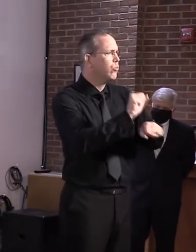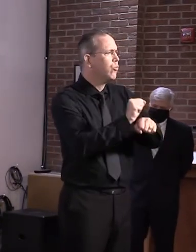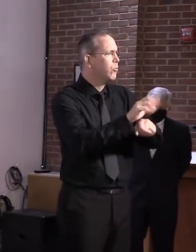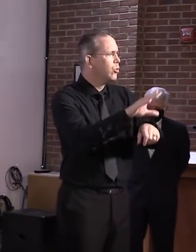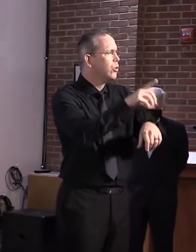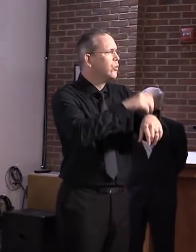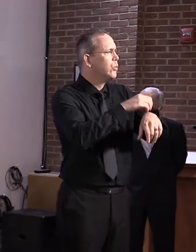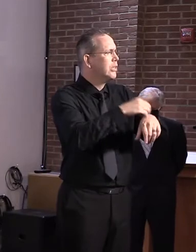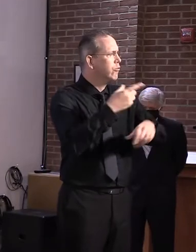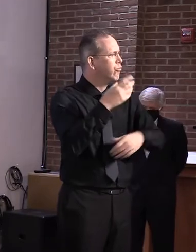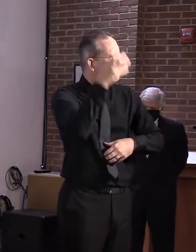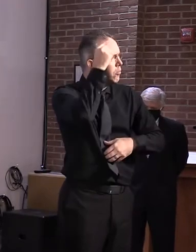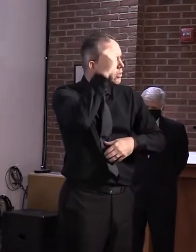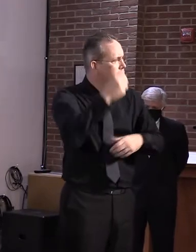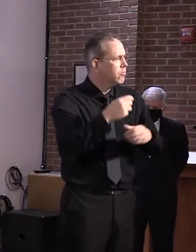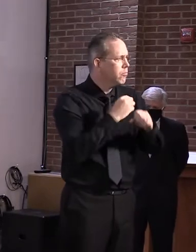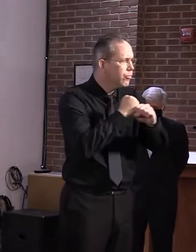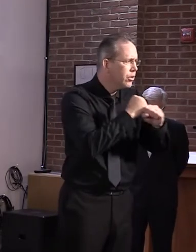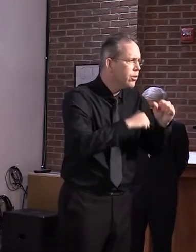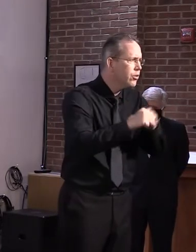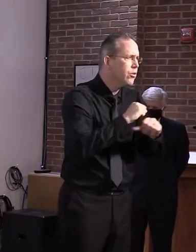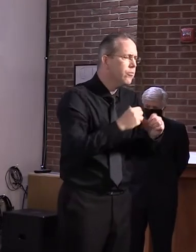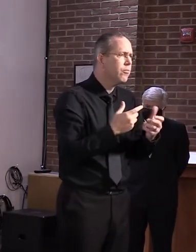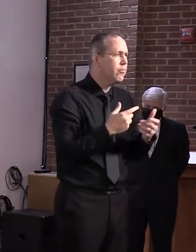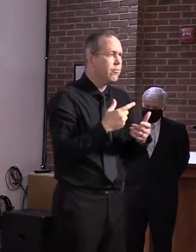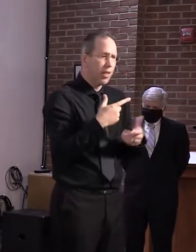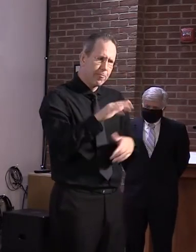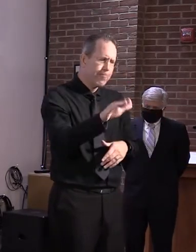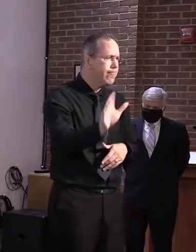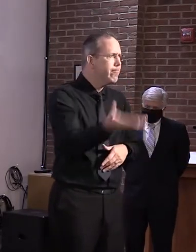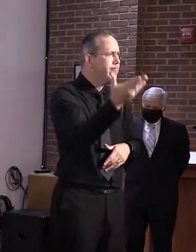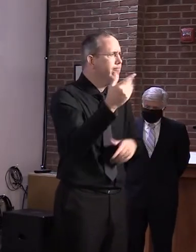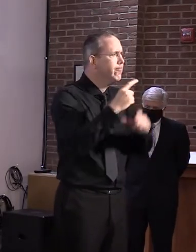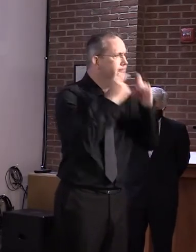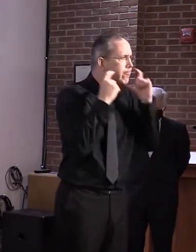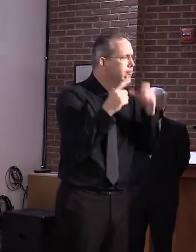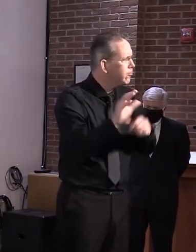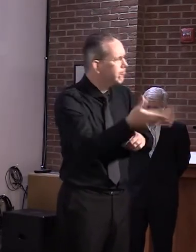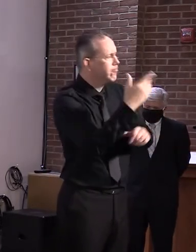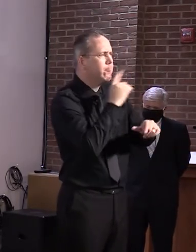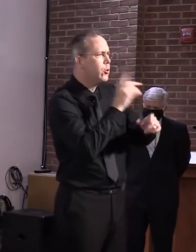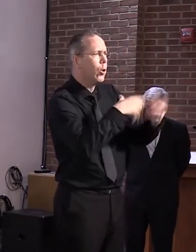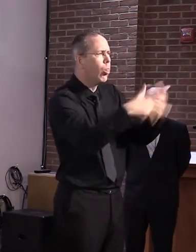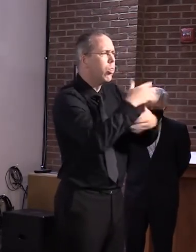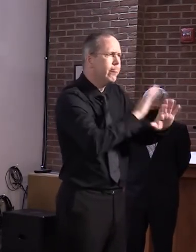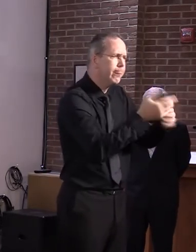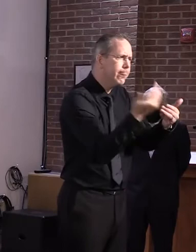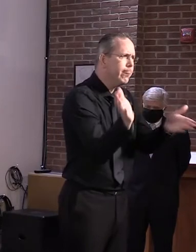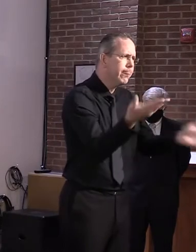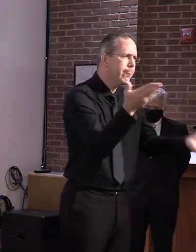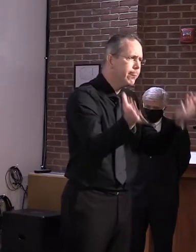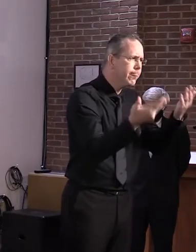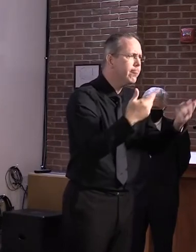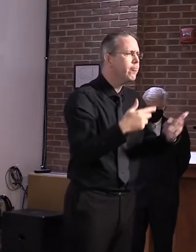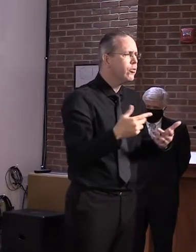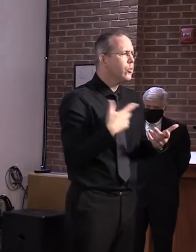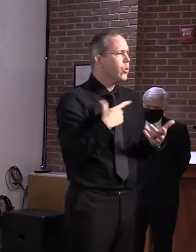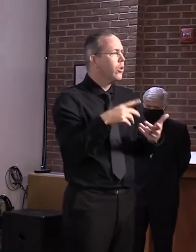them, and I do think it'll be great for students, faculty, and staff to all work together to keep each other safe. Okay, and what type of